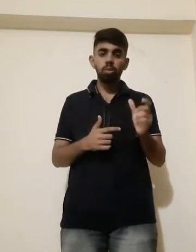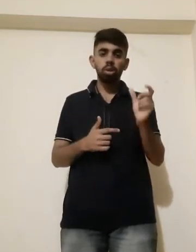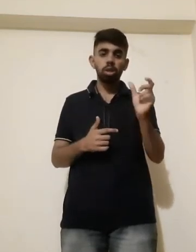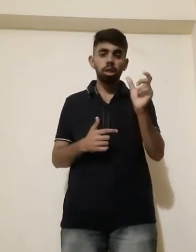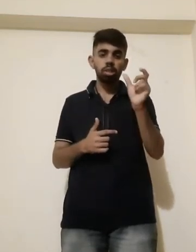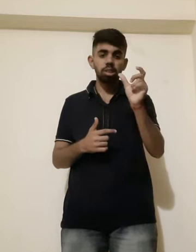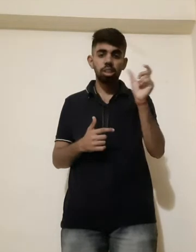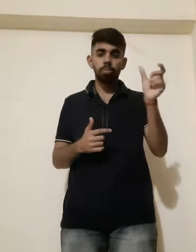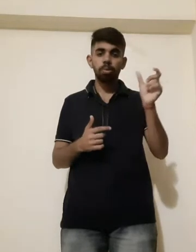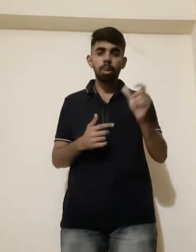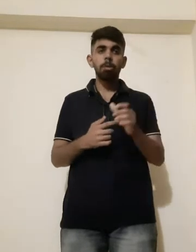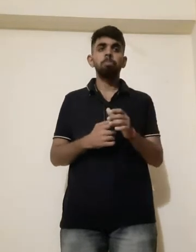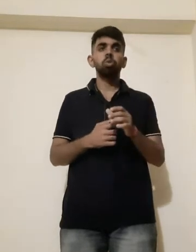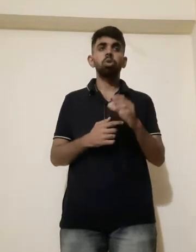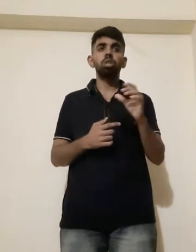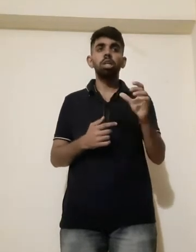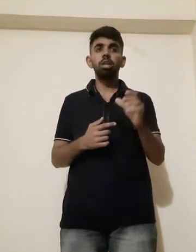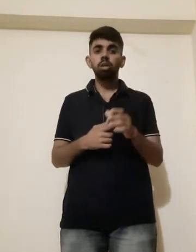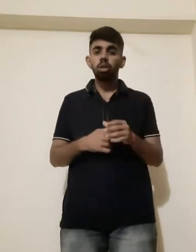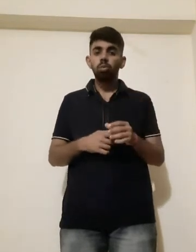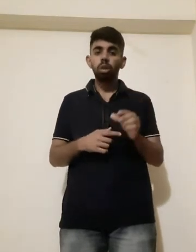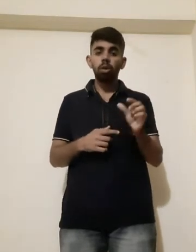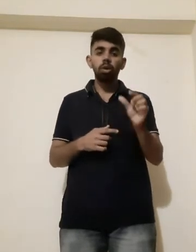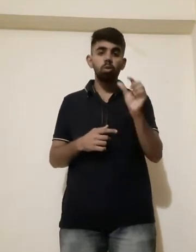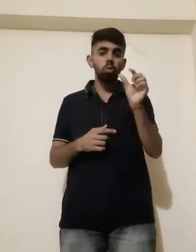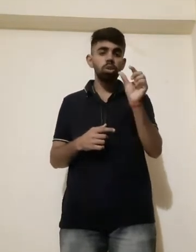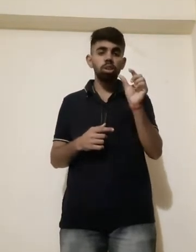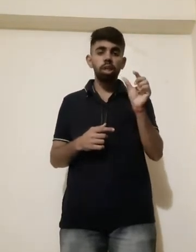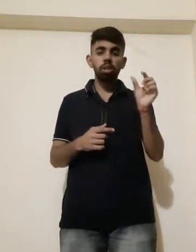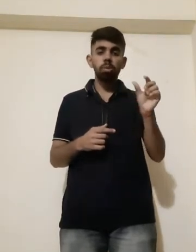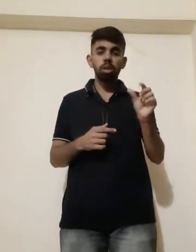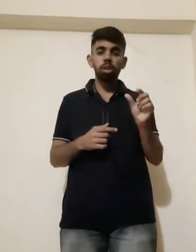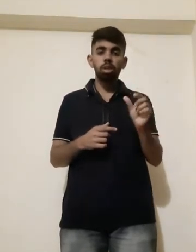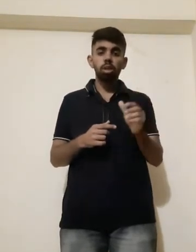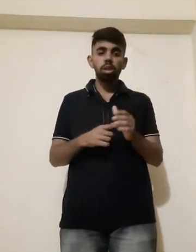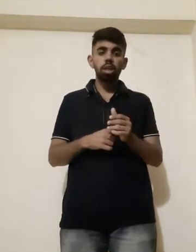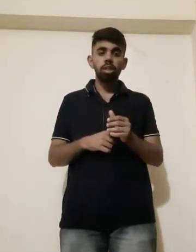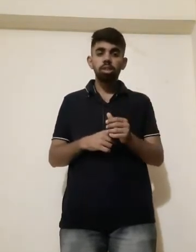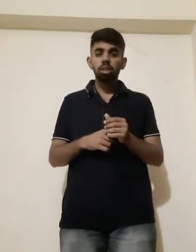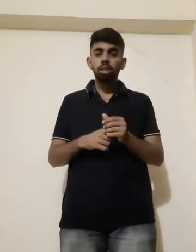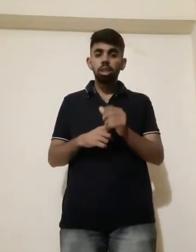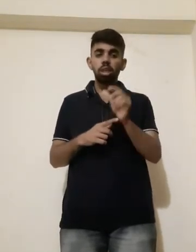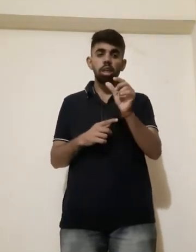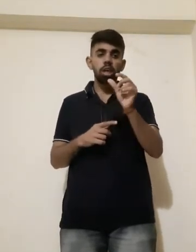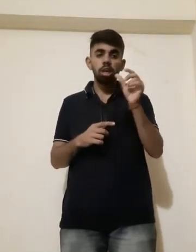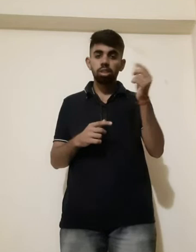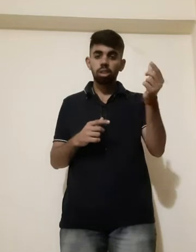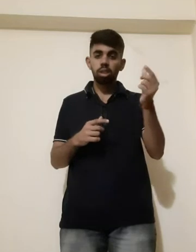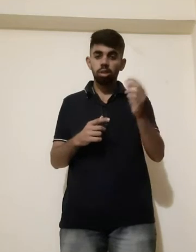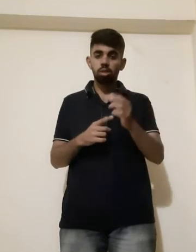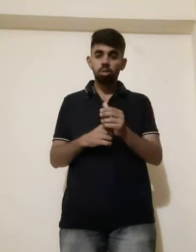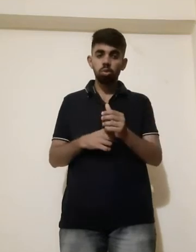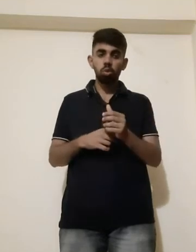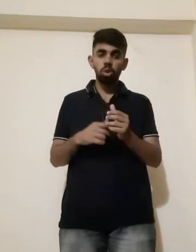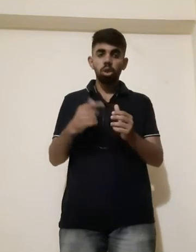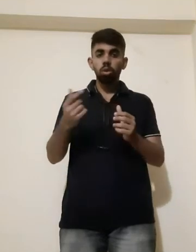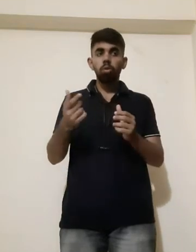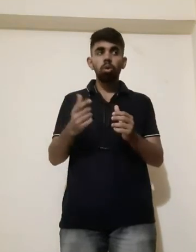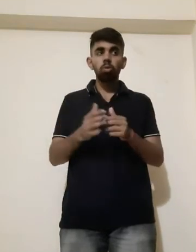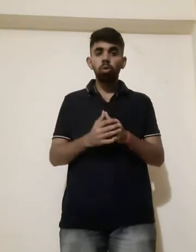have class shape. So inside it we have a non-static method, that is area circle. So when